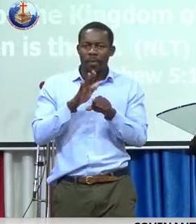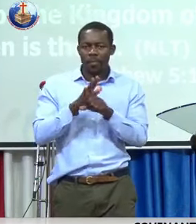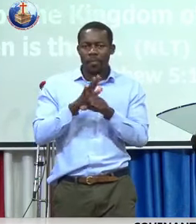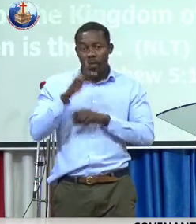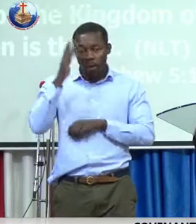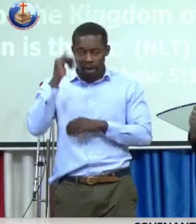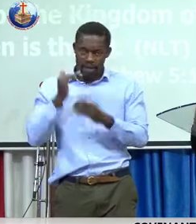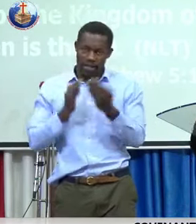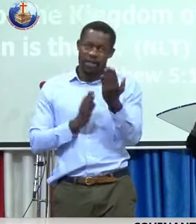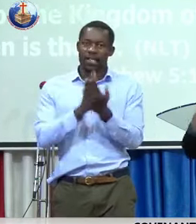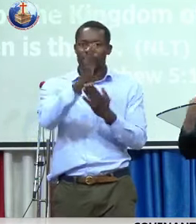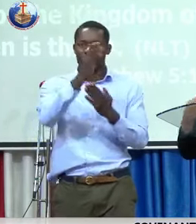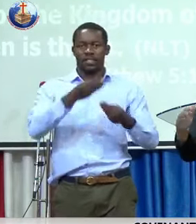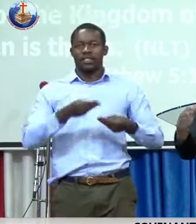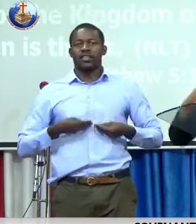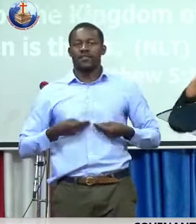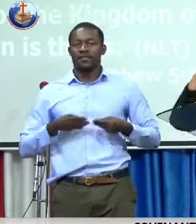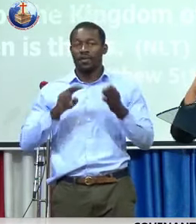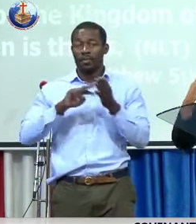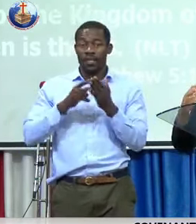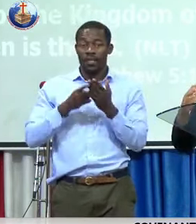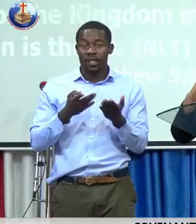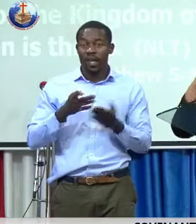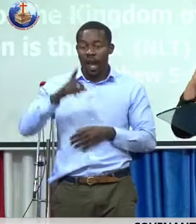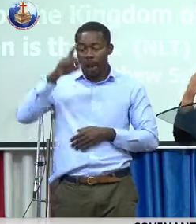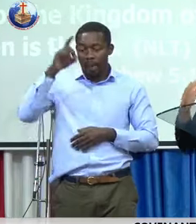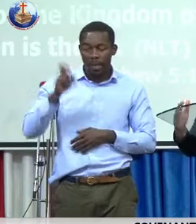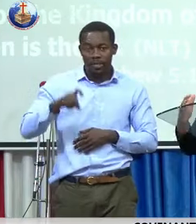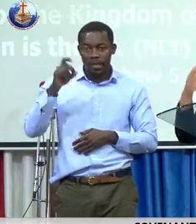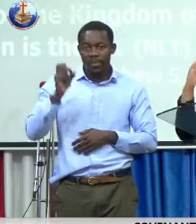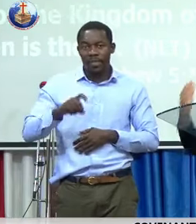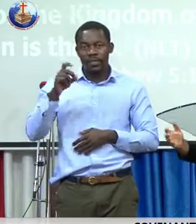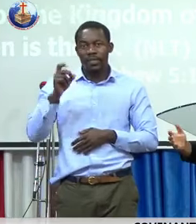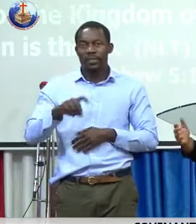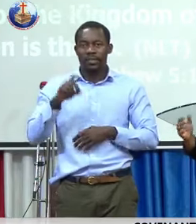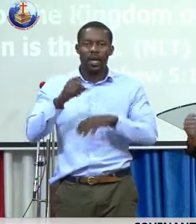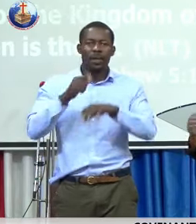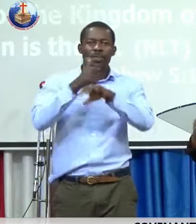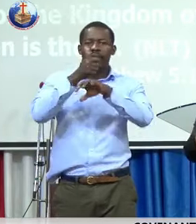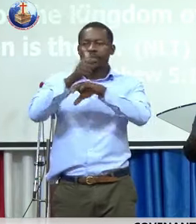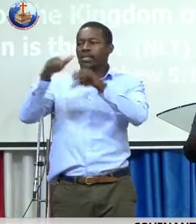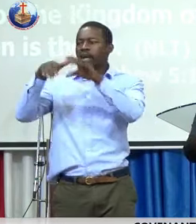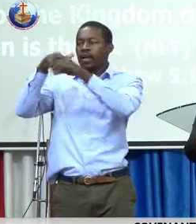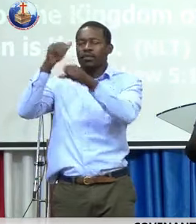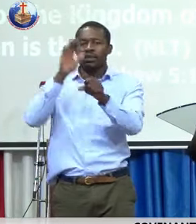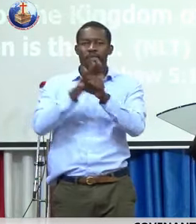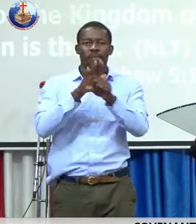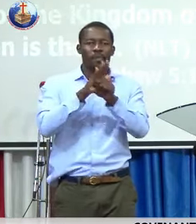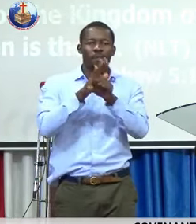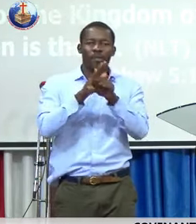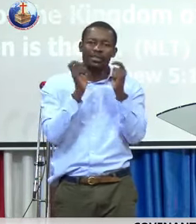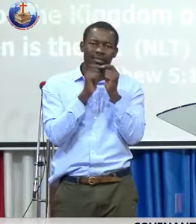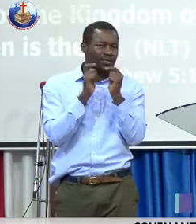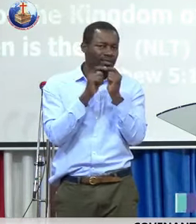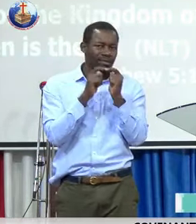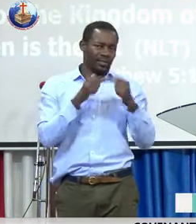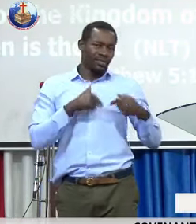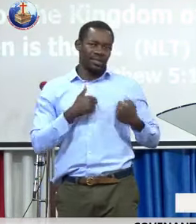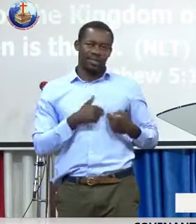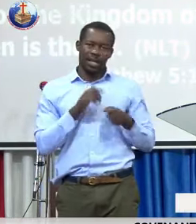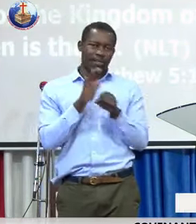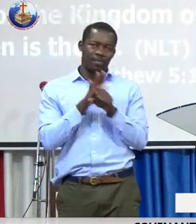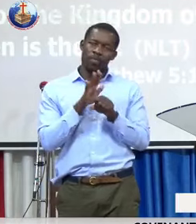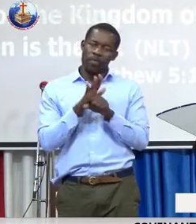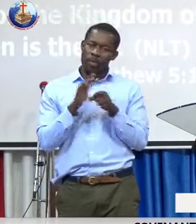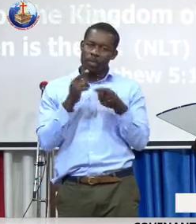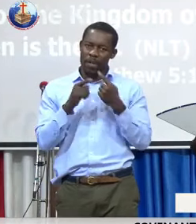ya haki. So it is a guarantee that we will be hurt by the words of people for standing out. Kwa hivyo ni hakikisha kwamba tutaumizwa na maneno na watu kwa